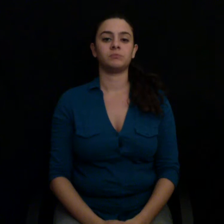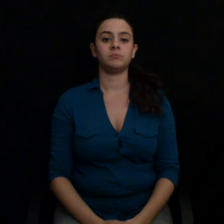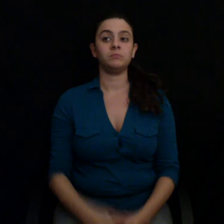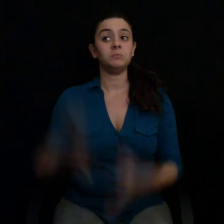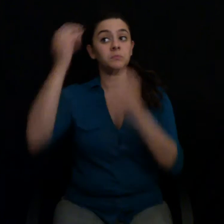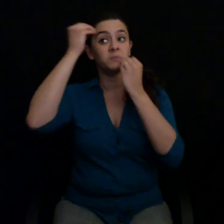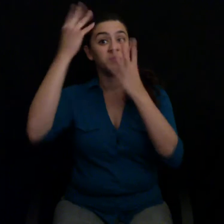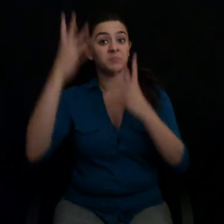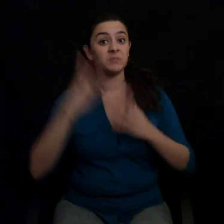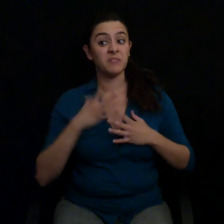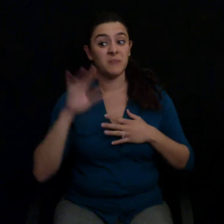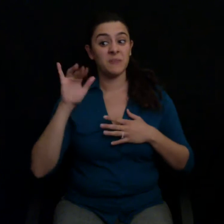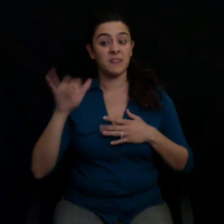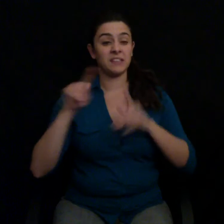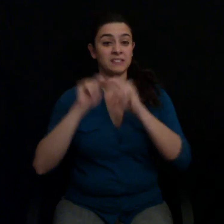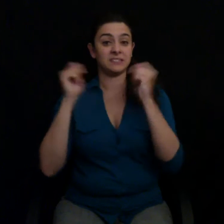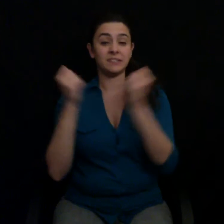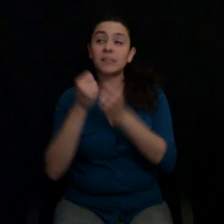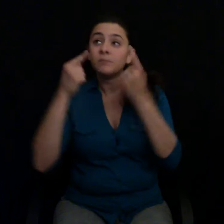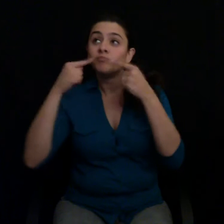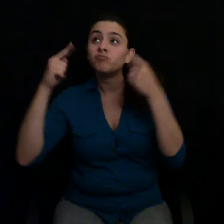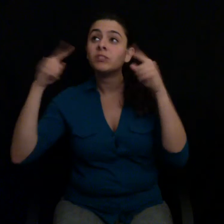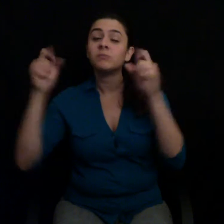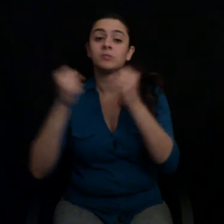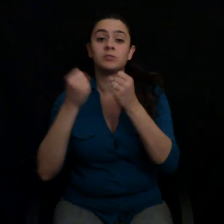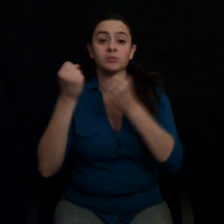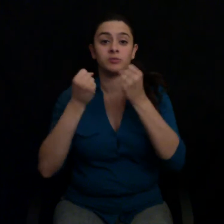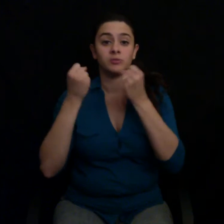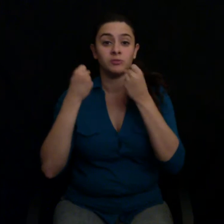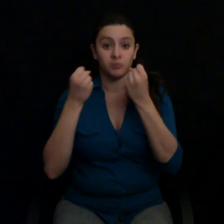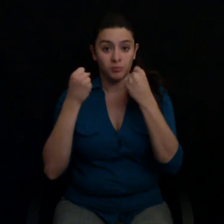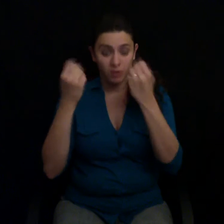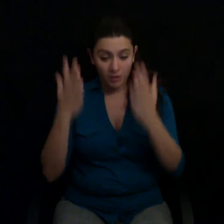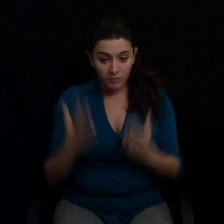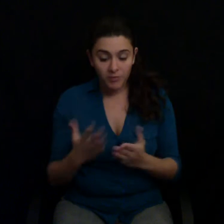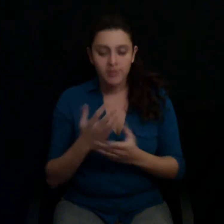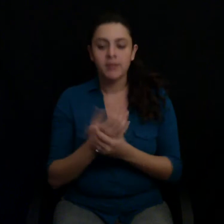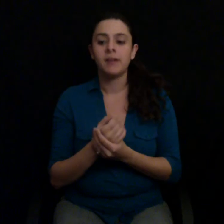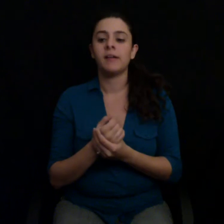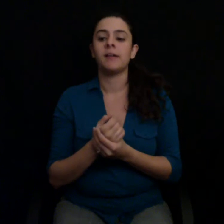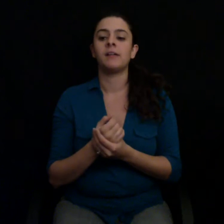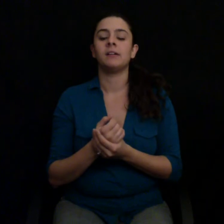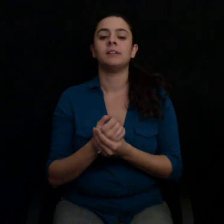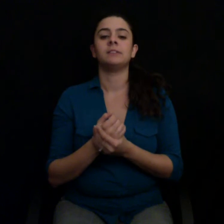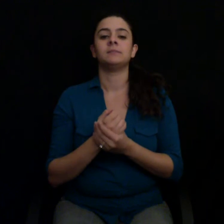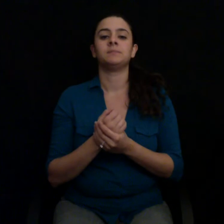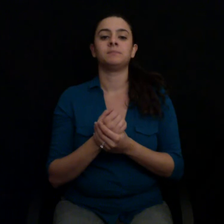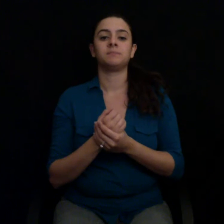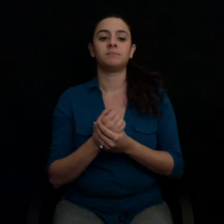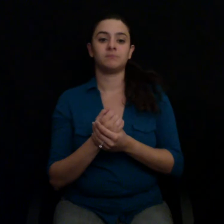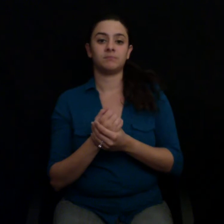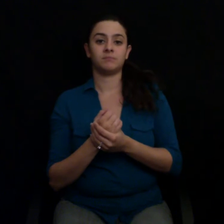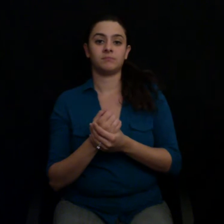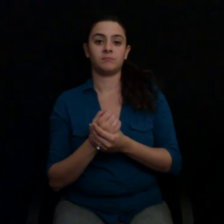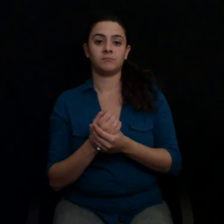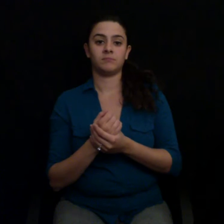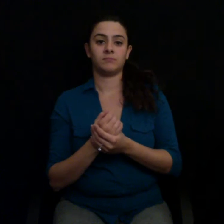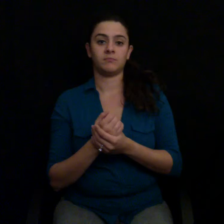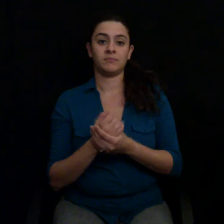car and the star of the previous episode of Upvoted featuring Doge car, has actually been traded to another